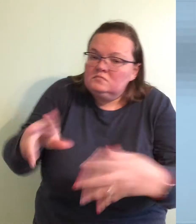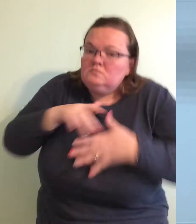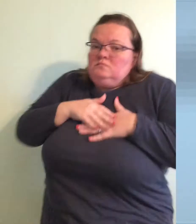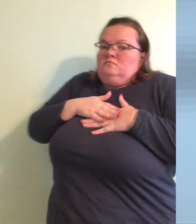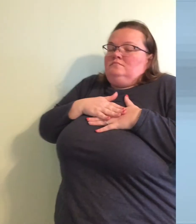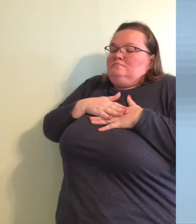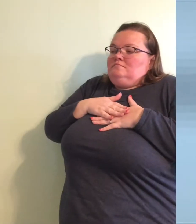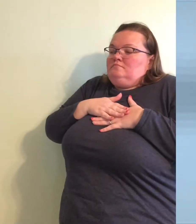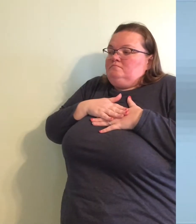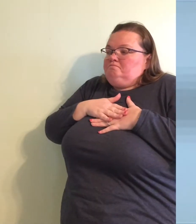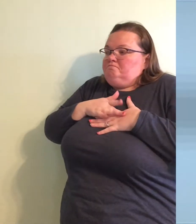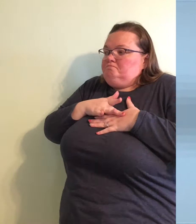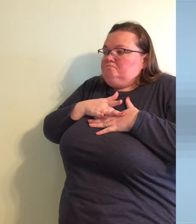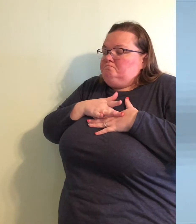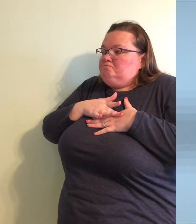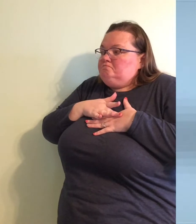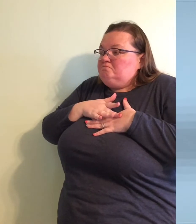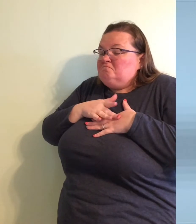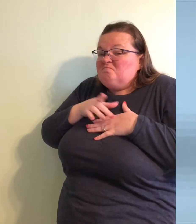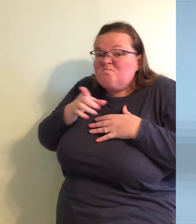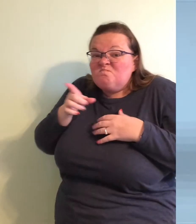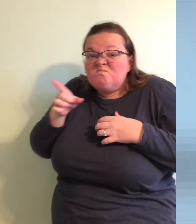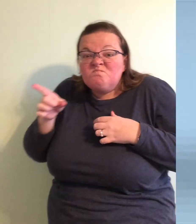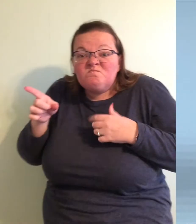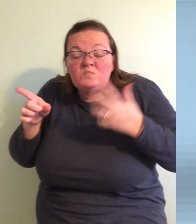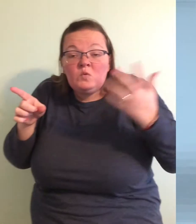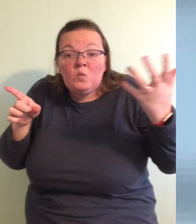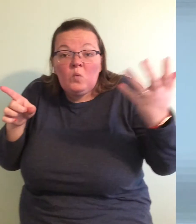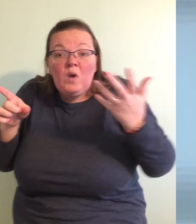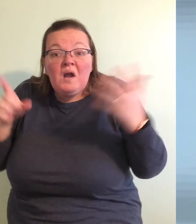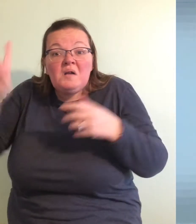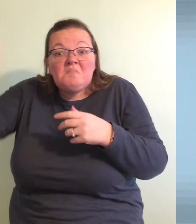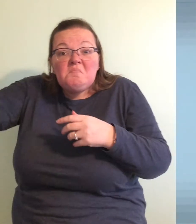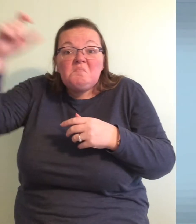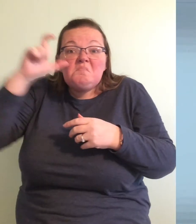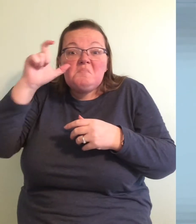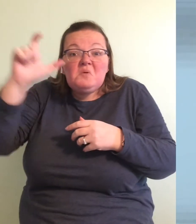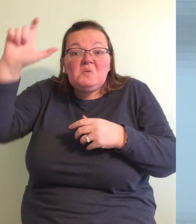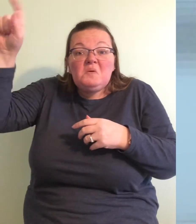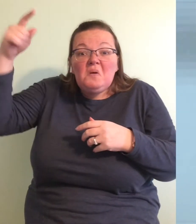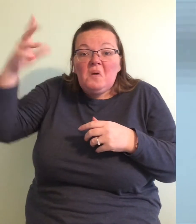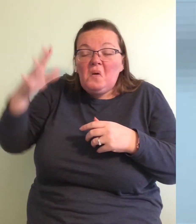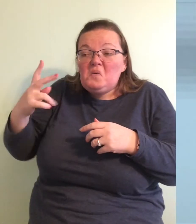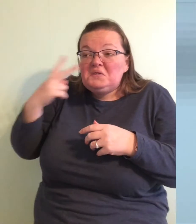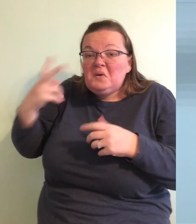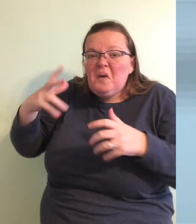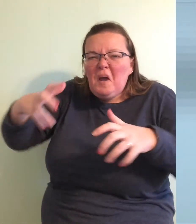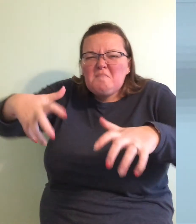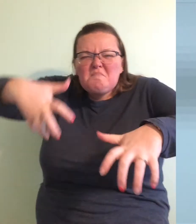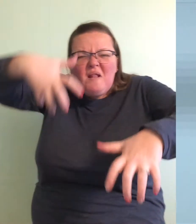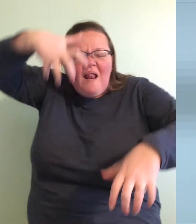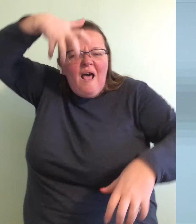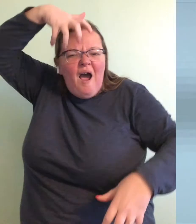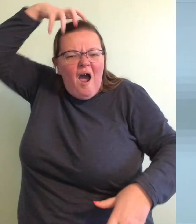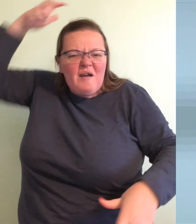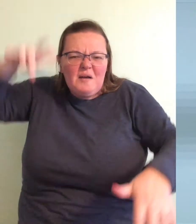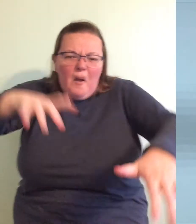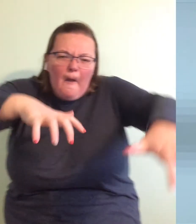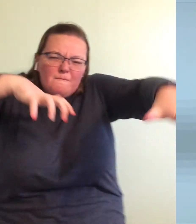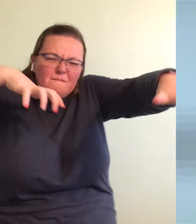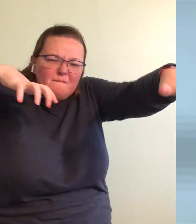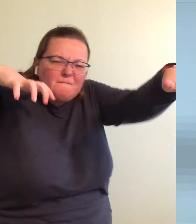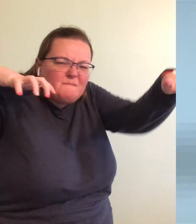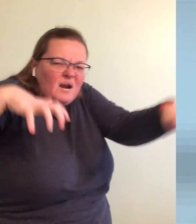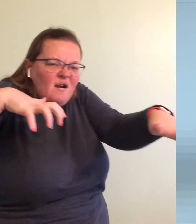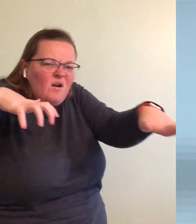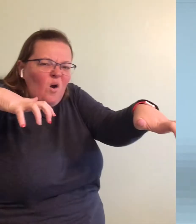his heart stop beating. Just inside the gate, with the moonlight shining on it, stood an enormous lion,